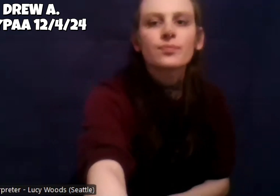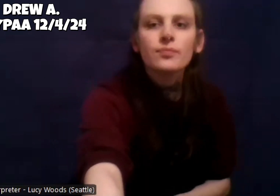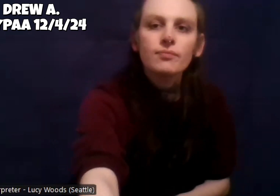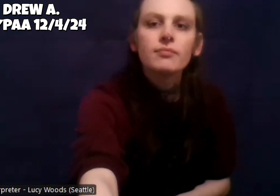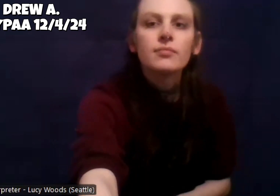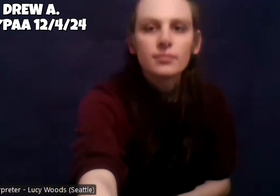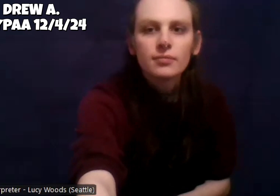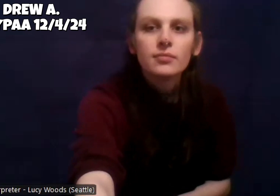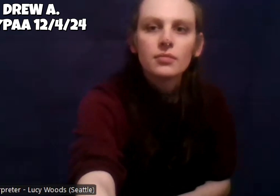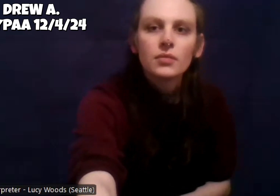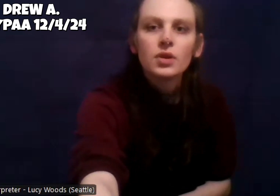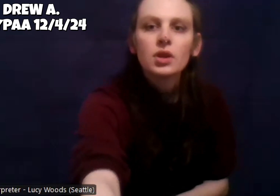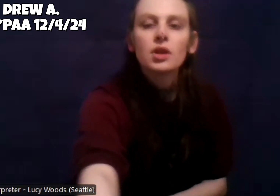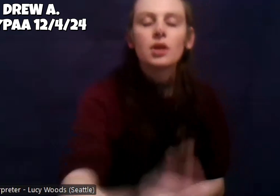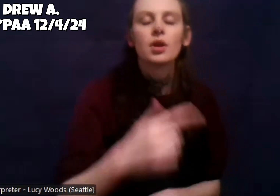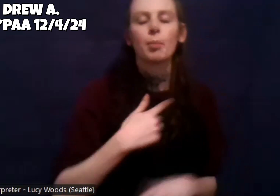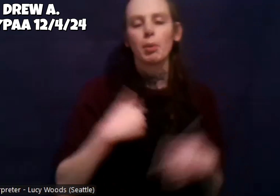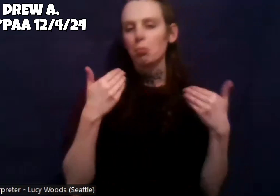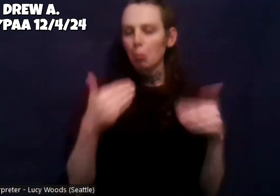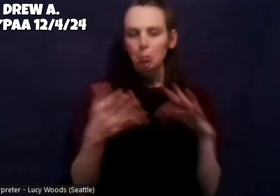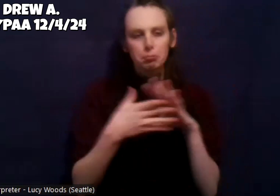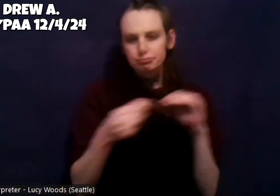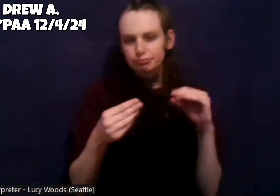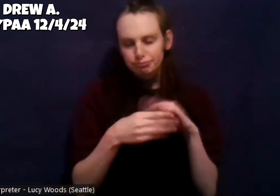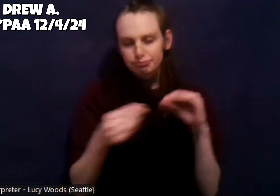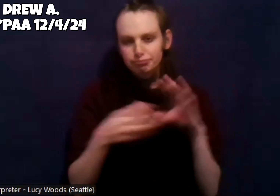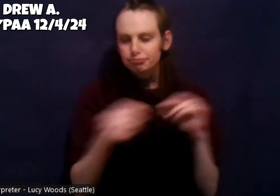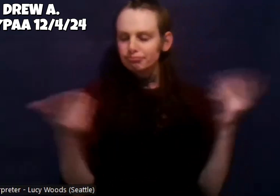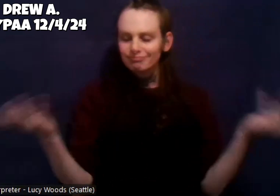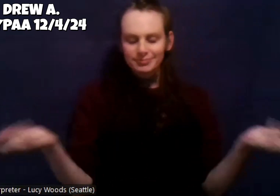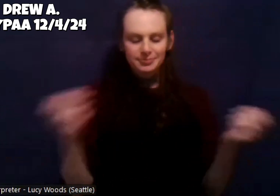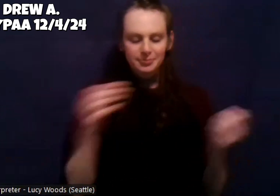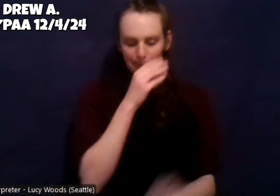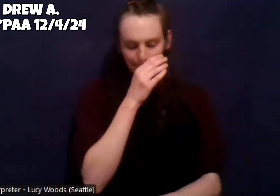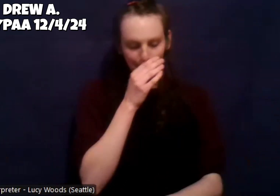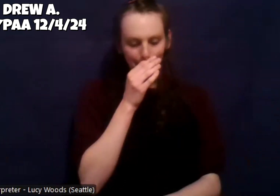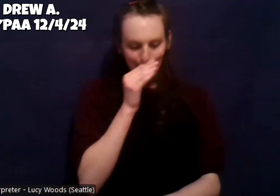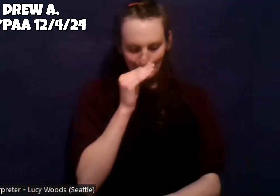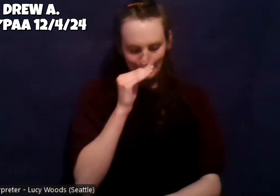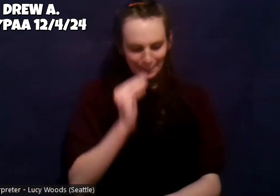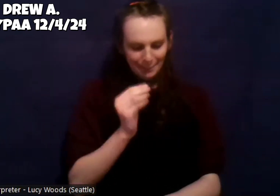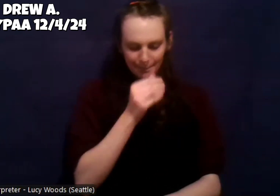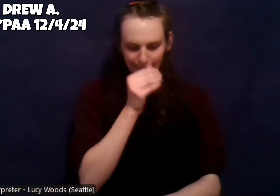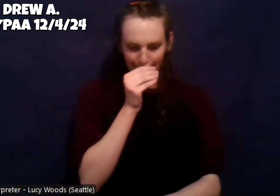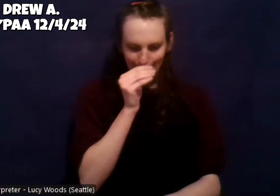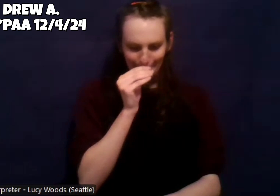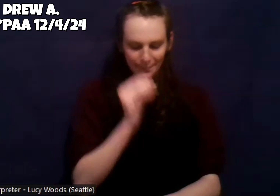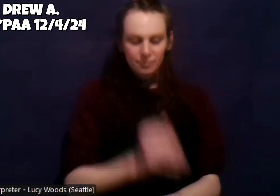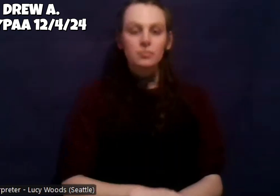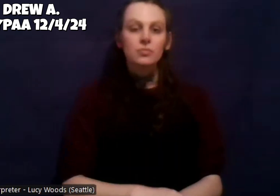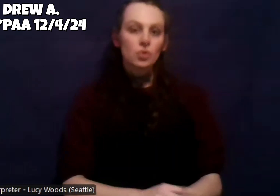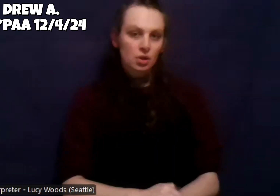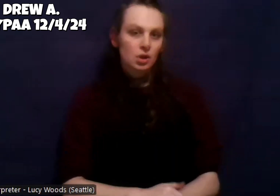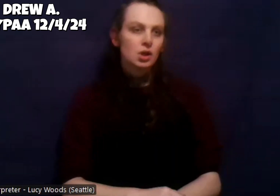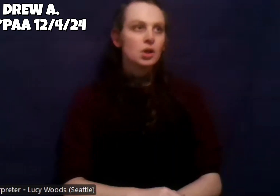story for a bit, and we'll get going. Um, yeah,